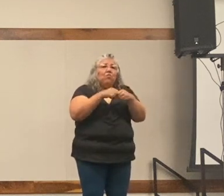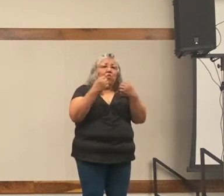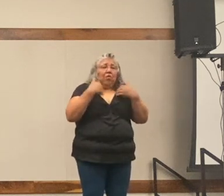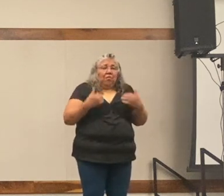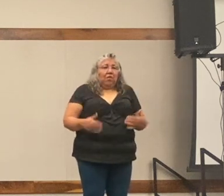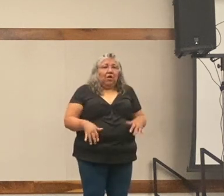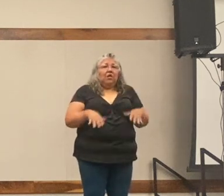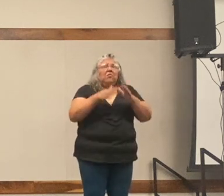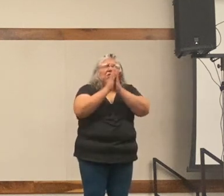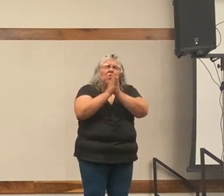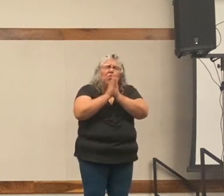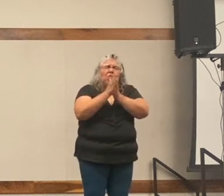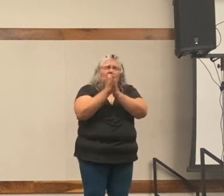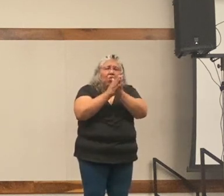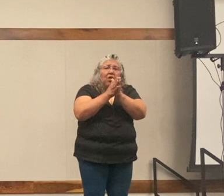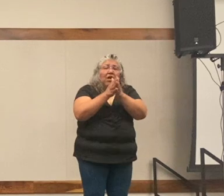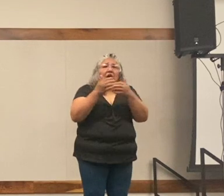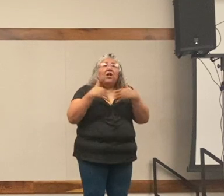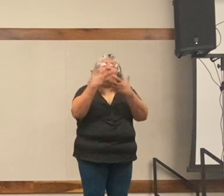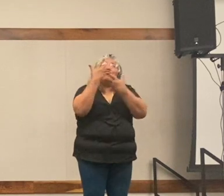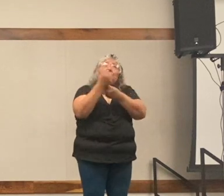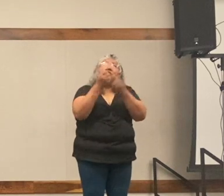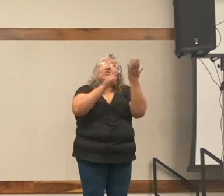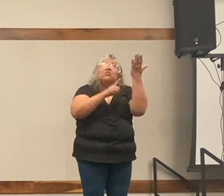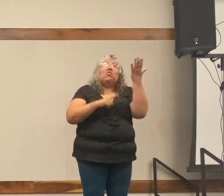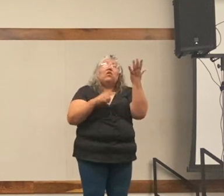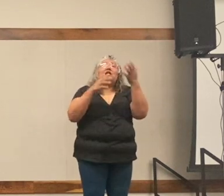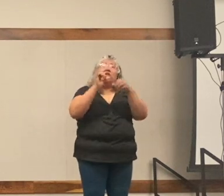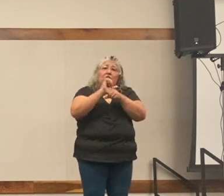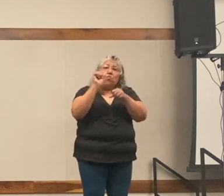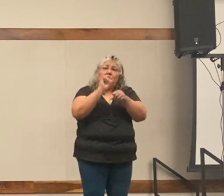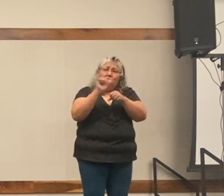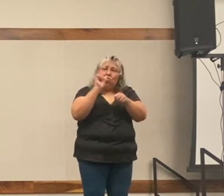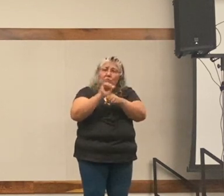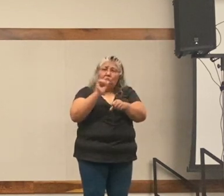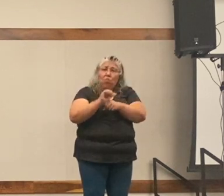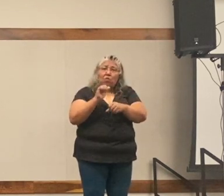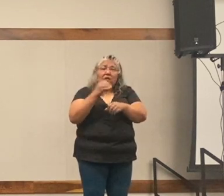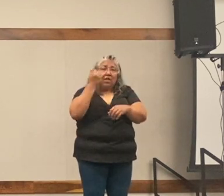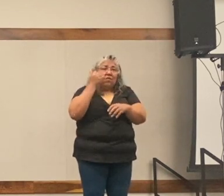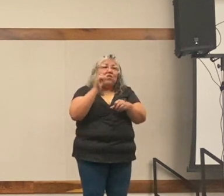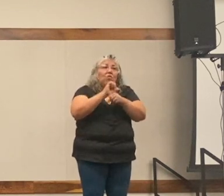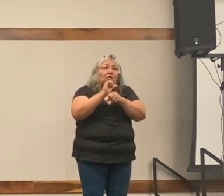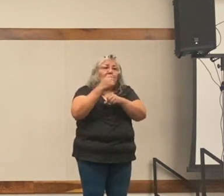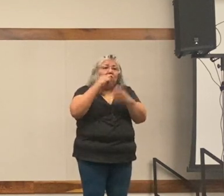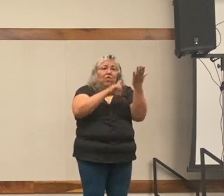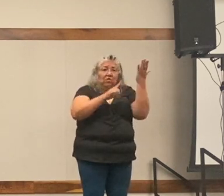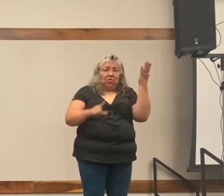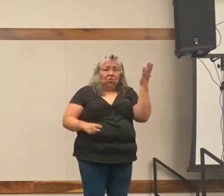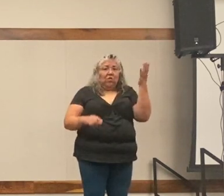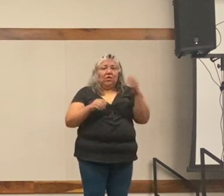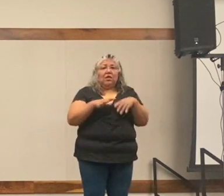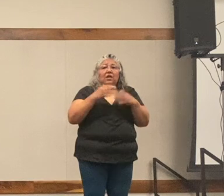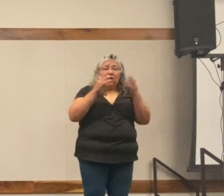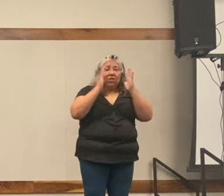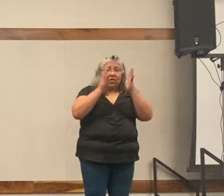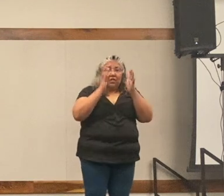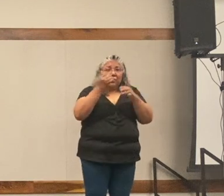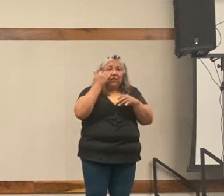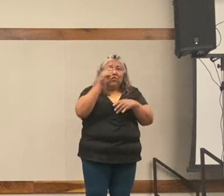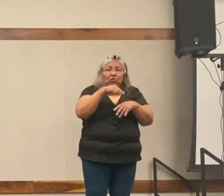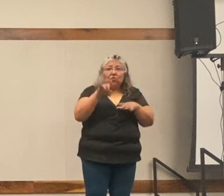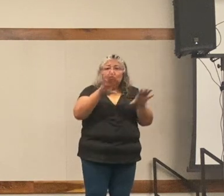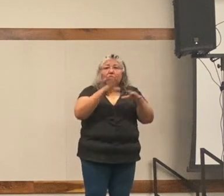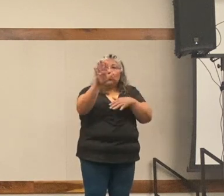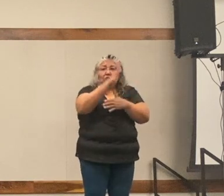fervently to the Lord, and he put his trust in the Lord, and he works his tail off as if he's working for the Lord. And listen, if you do